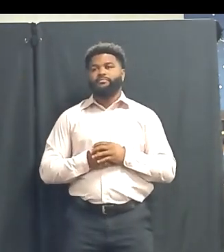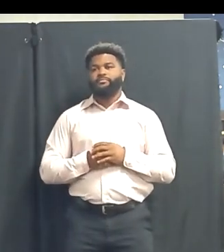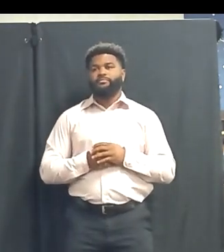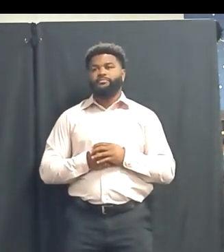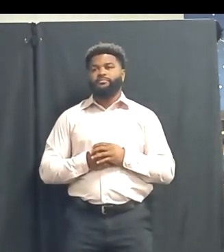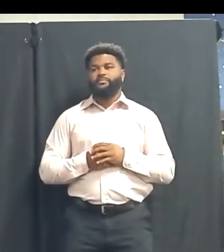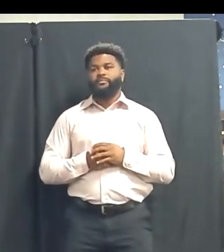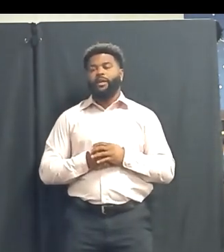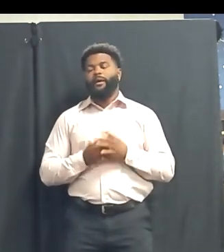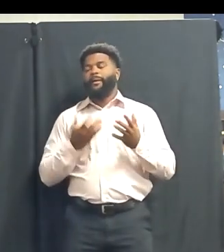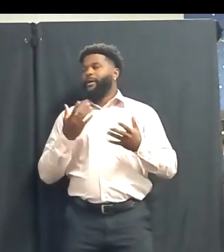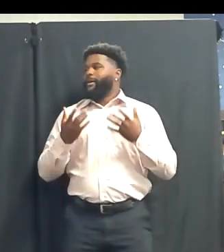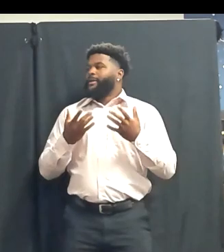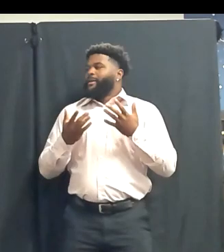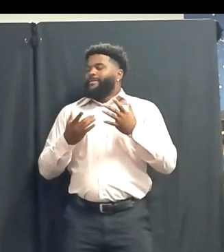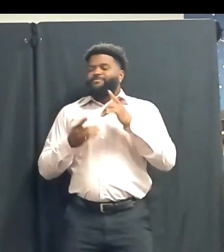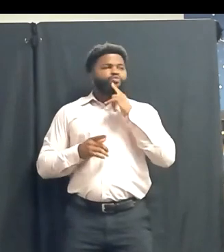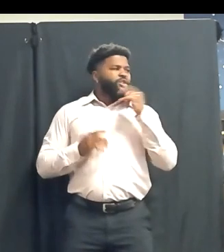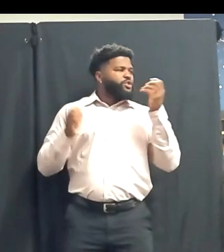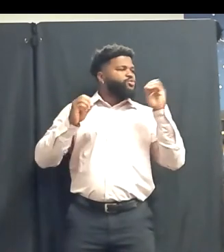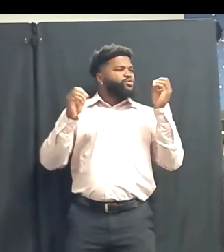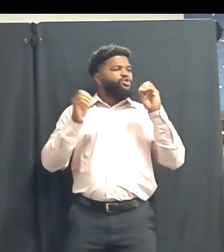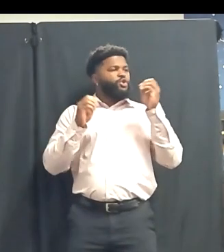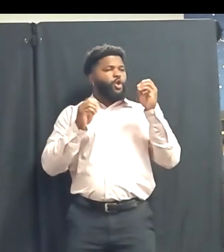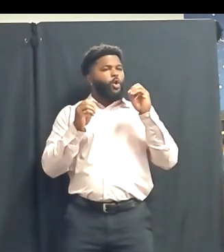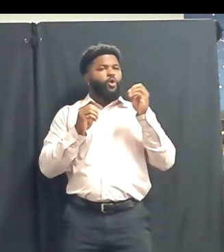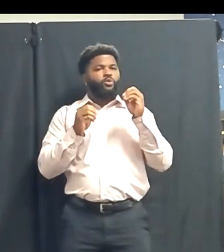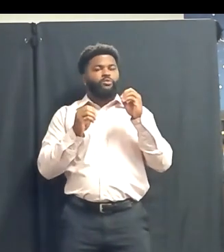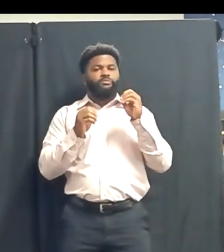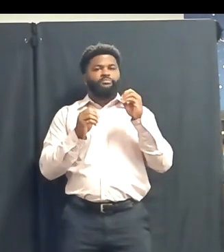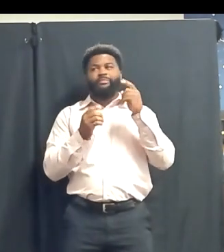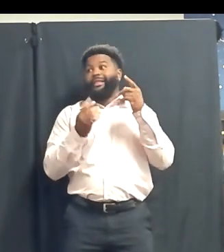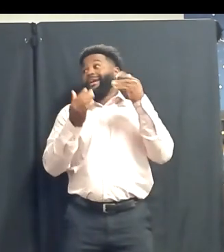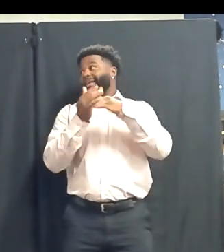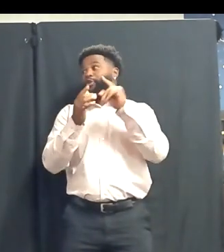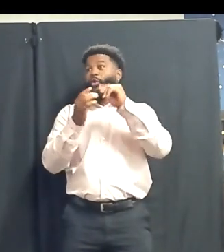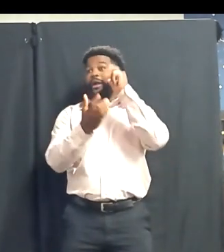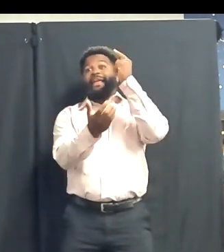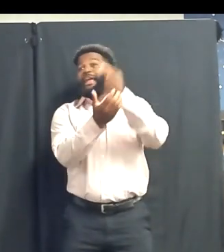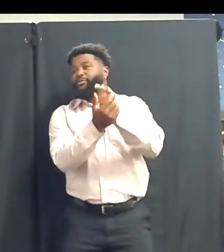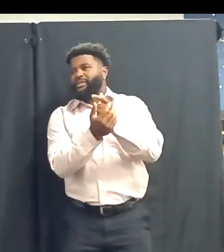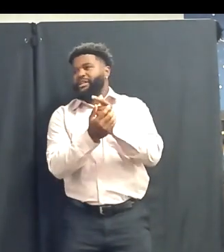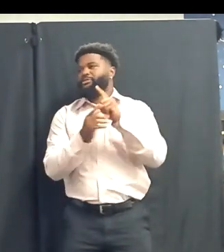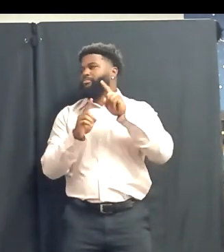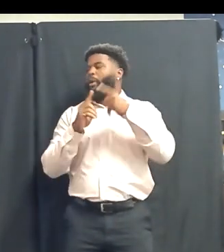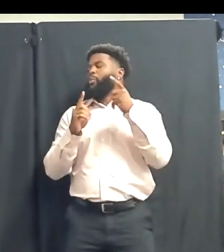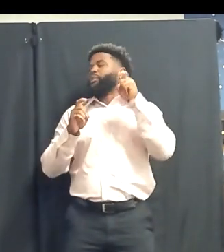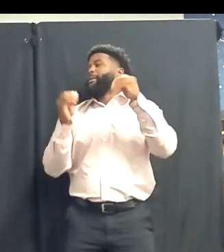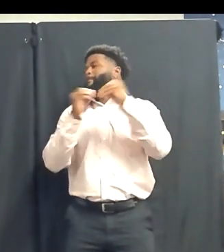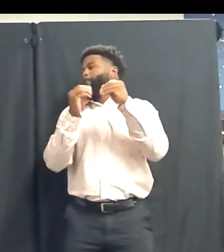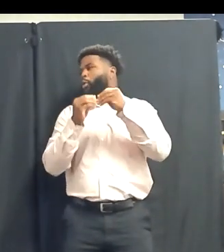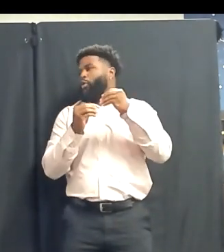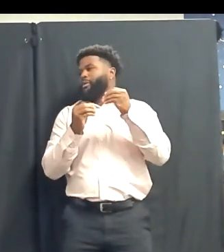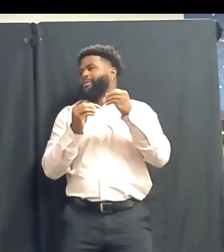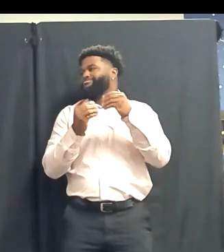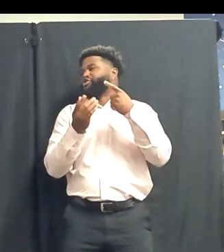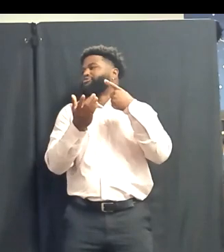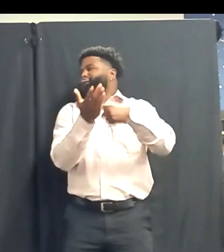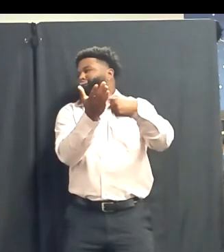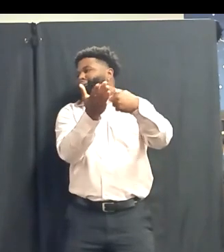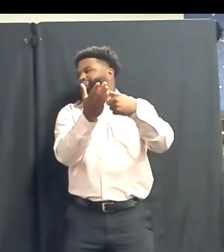there weren't any specific commitments other than to have more conversation, and